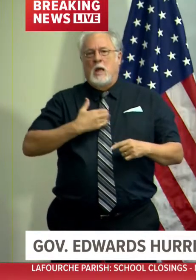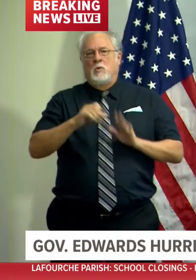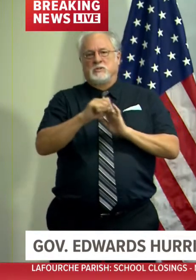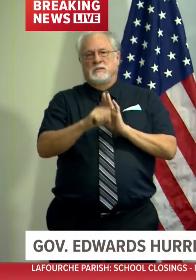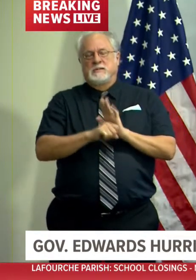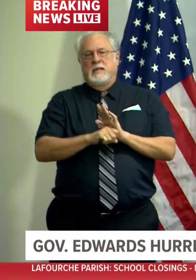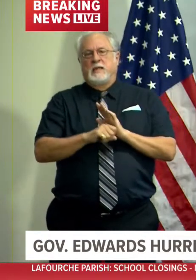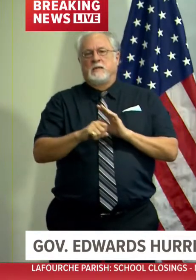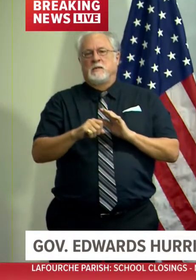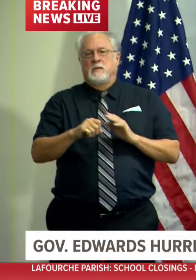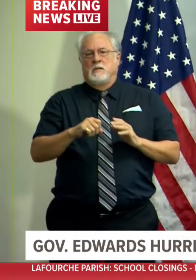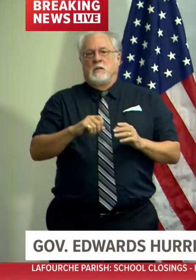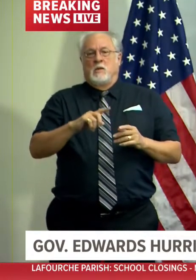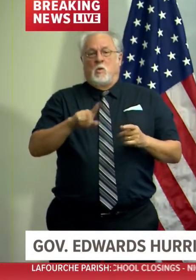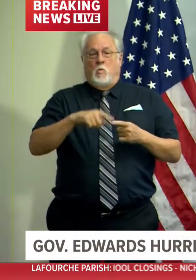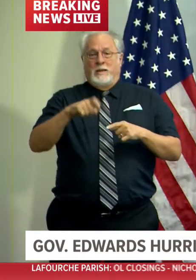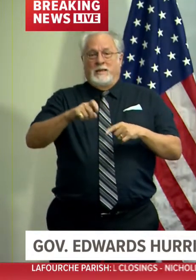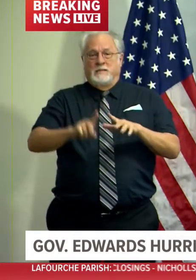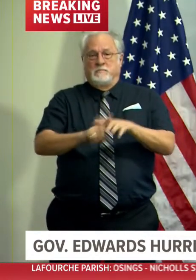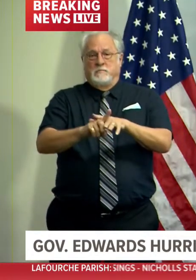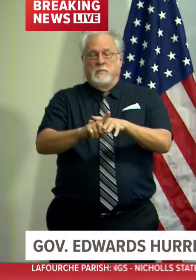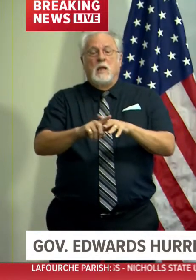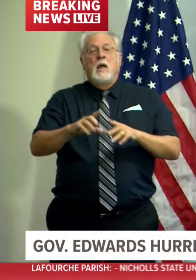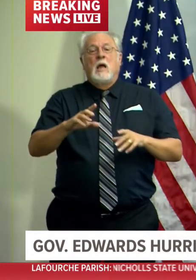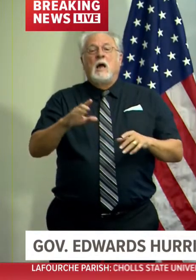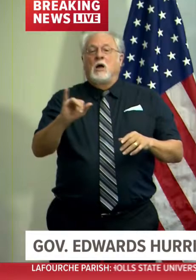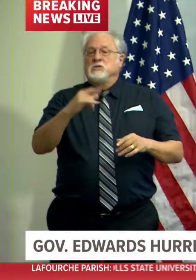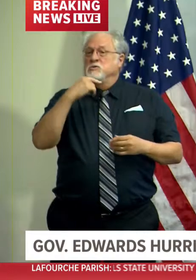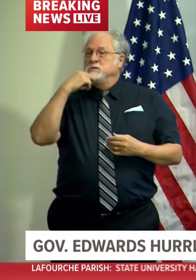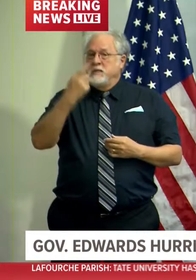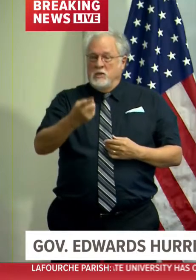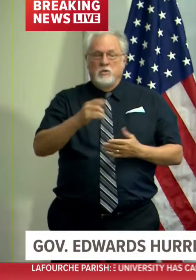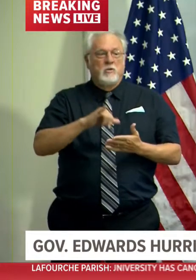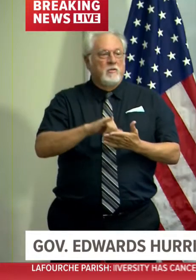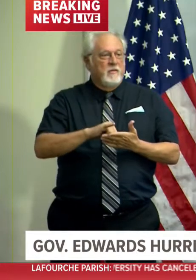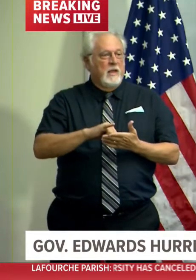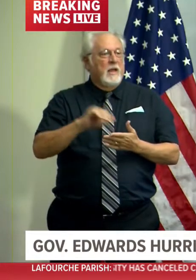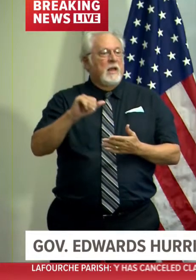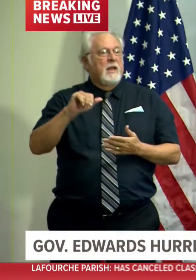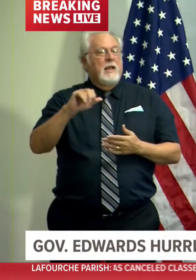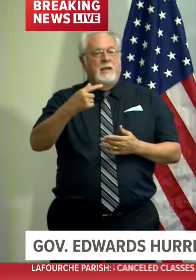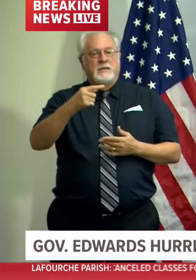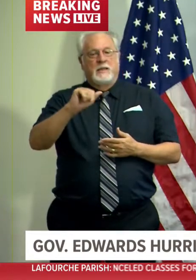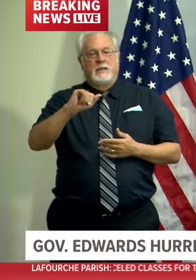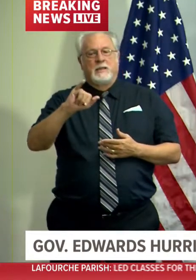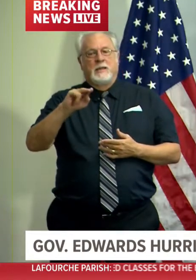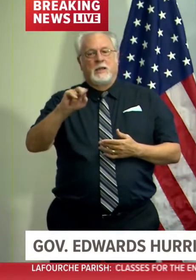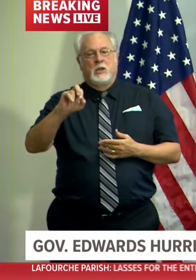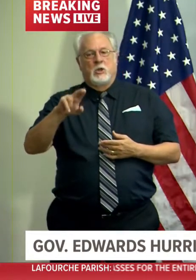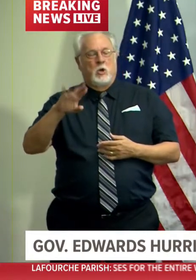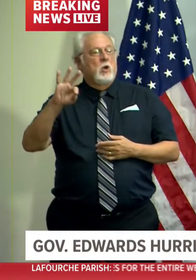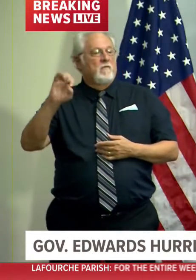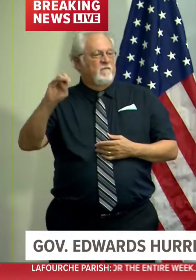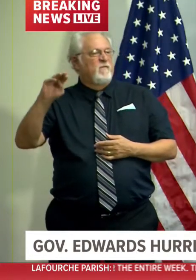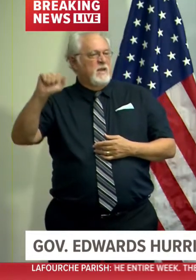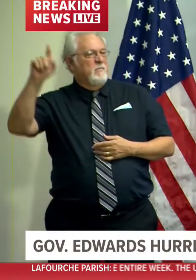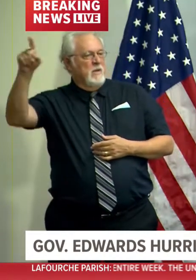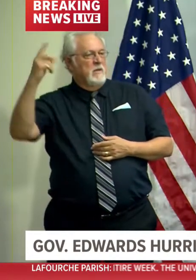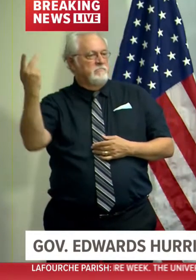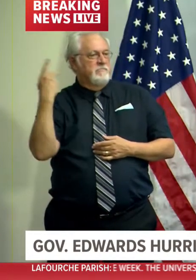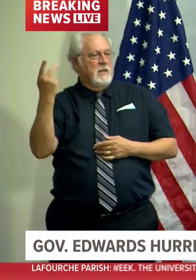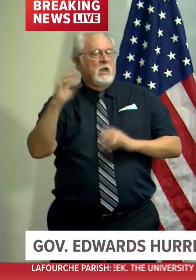state and as needs developed. And I can also tell you that Administrator Gaynor, FEMA, and I have been in